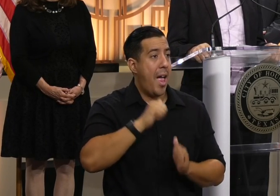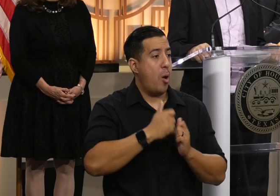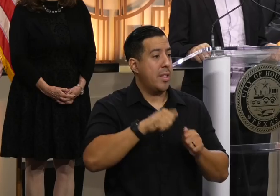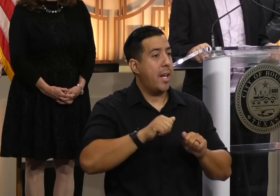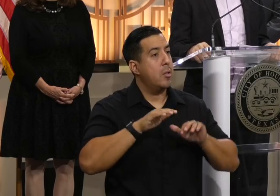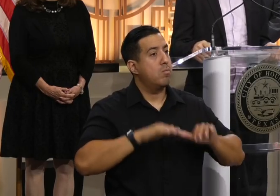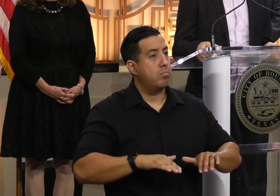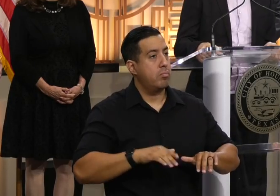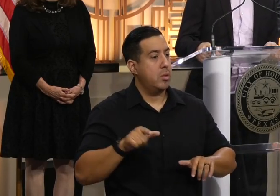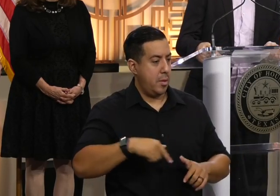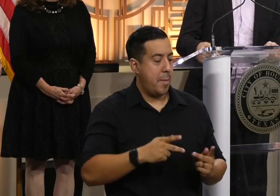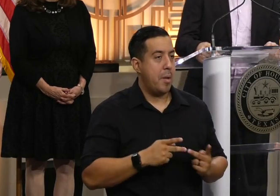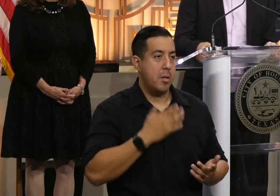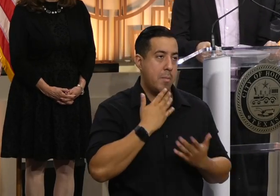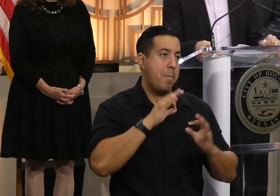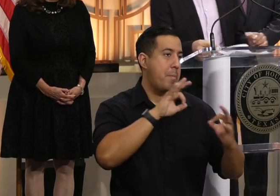Thank you.